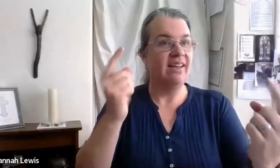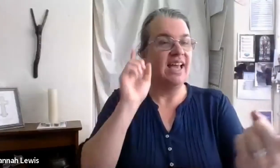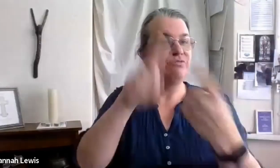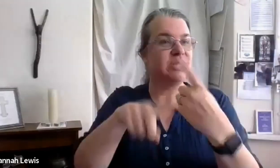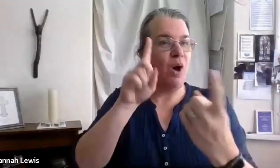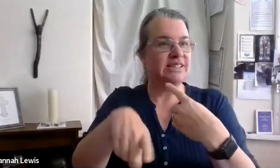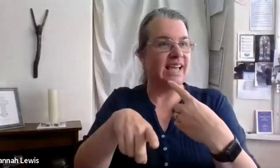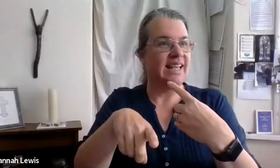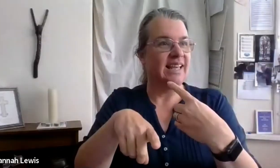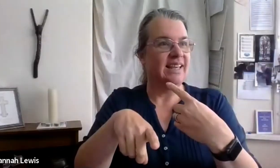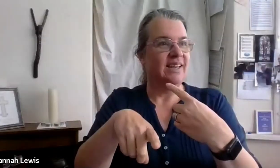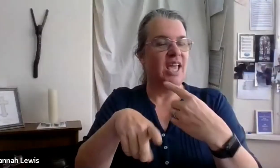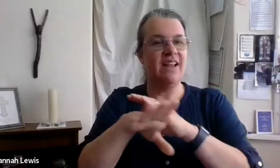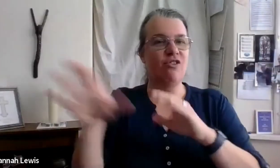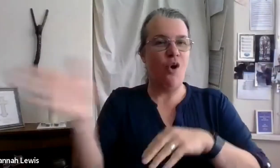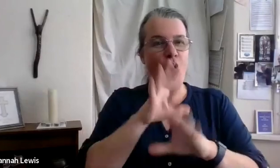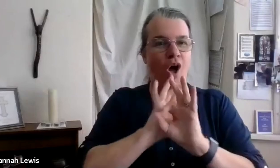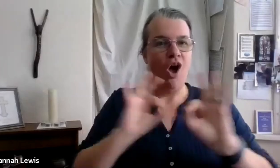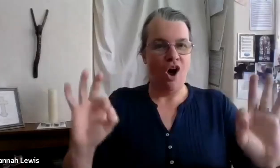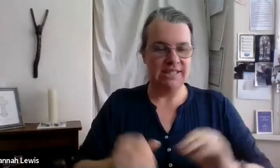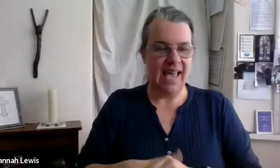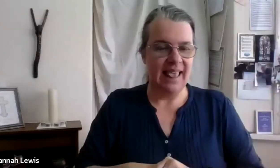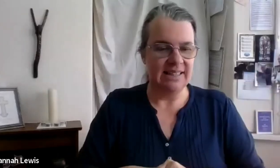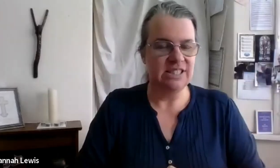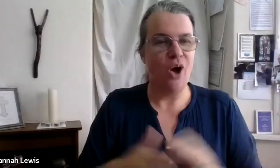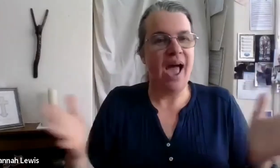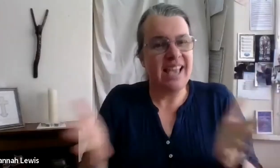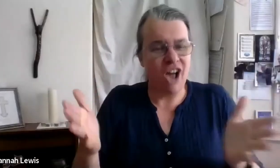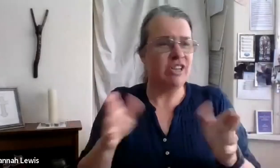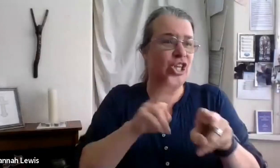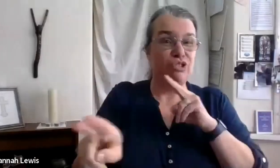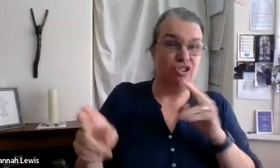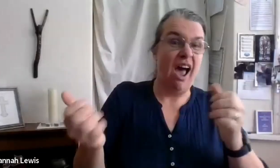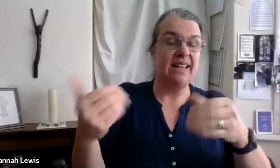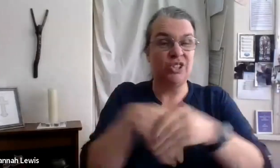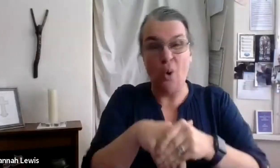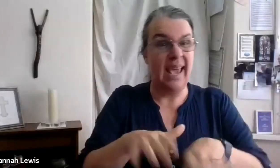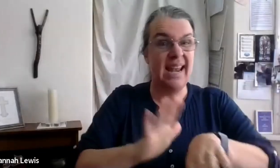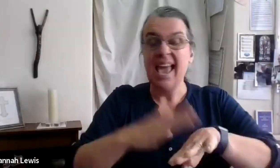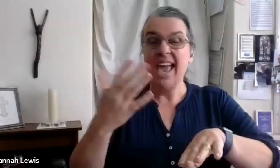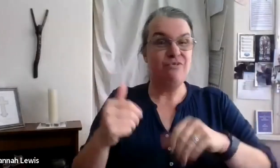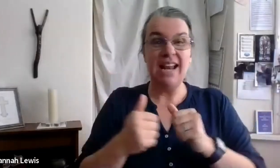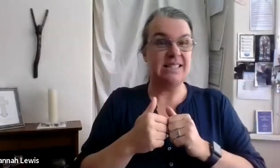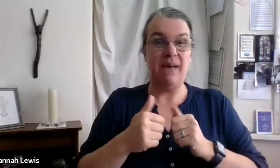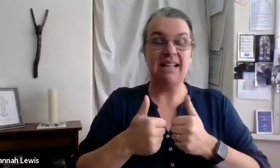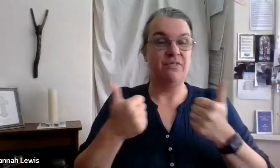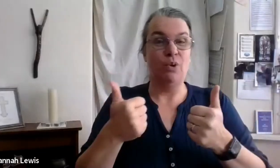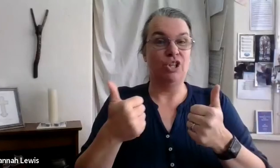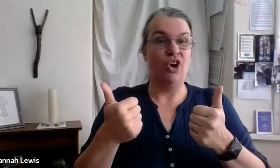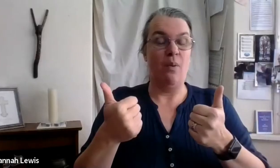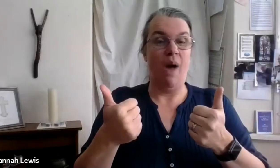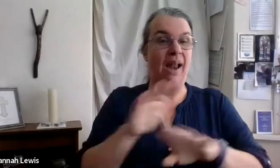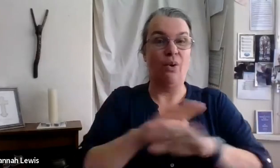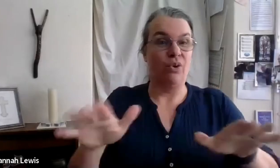other is responding, even if you're on silent. So I encourage you to try, join in. It really doesn't matter if